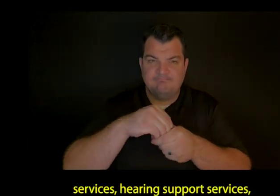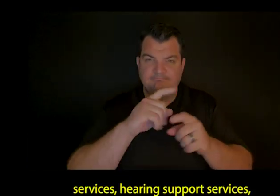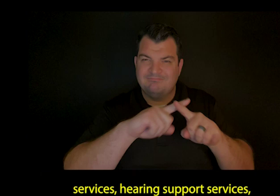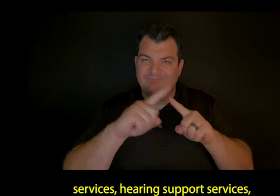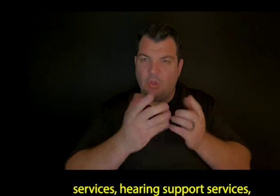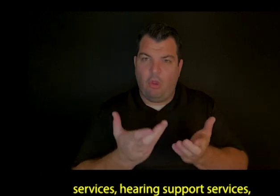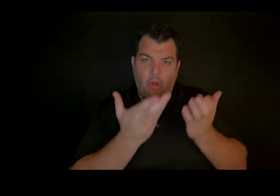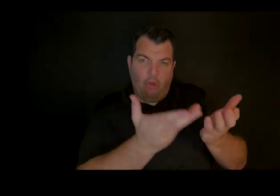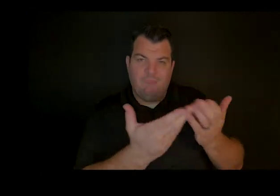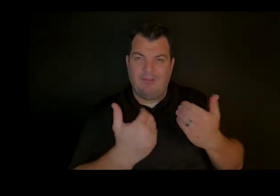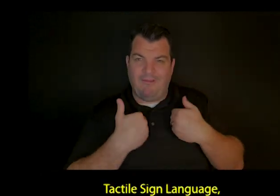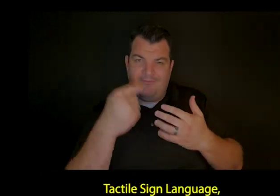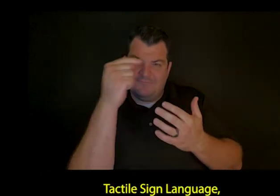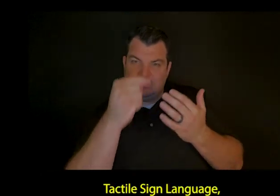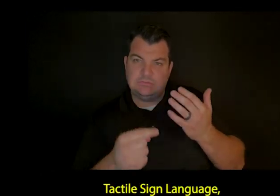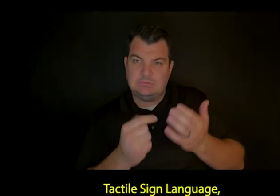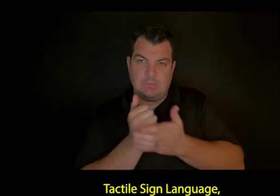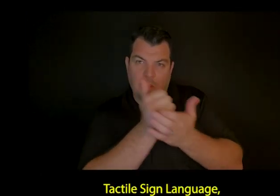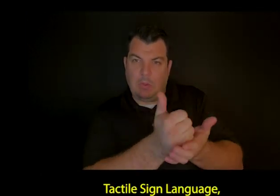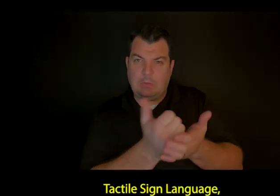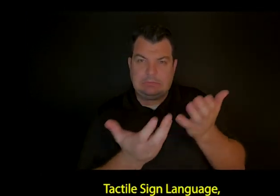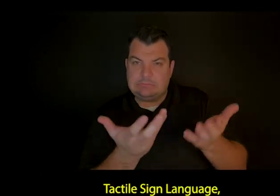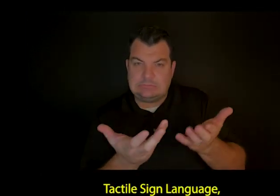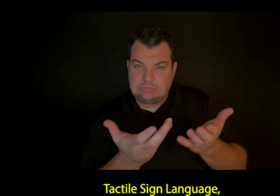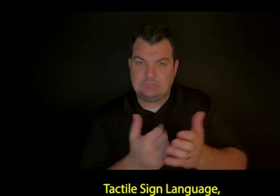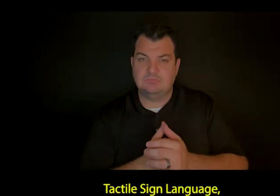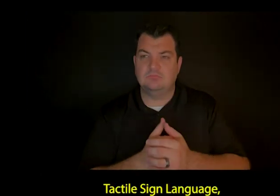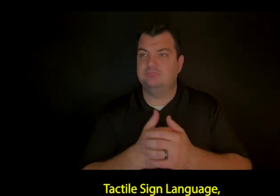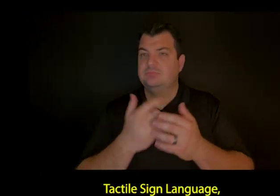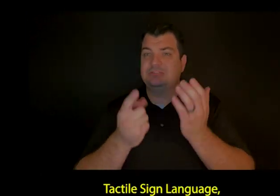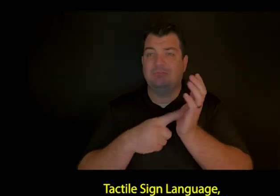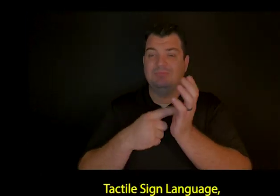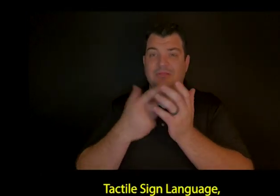Sign Language, tactile sign language, or haptics may be needed.